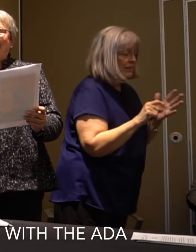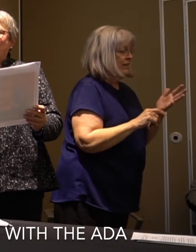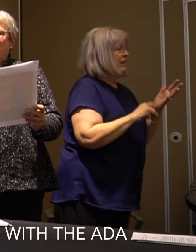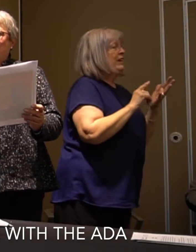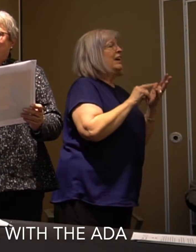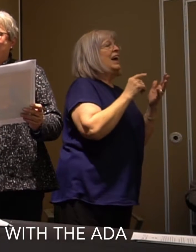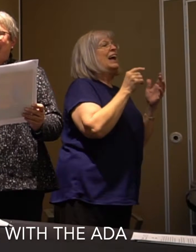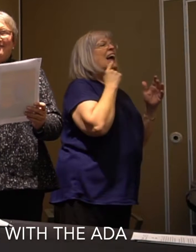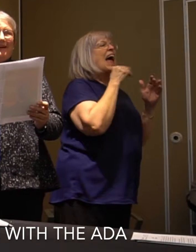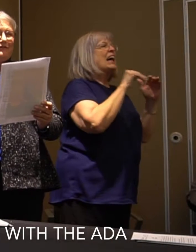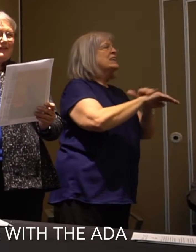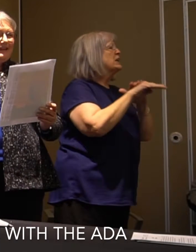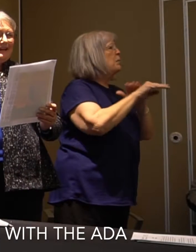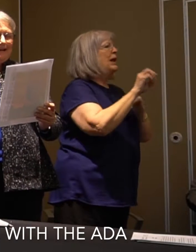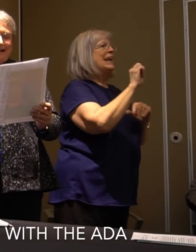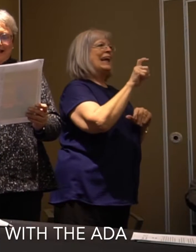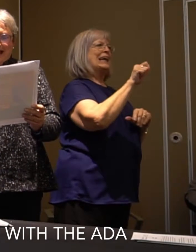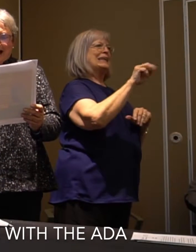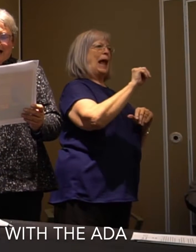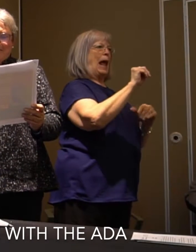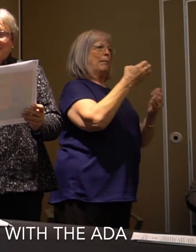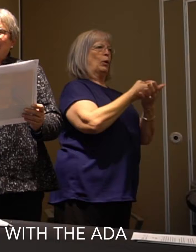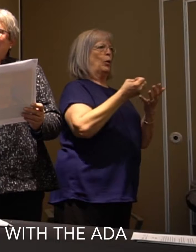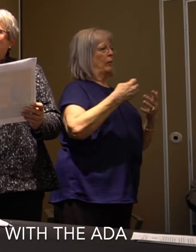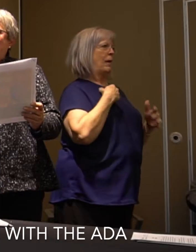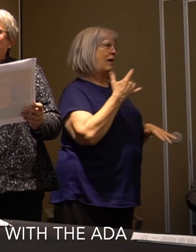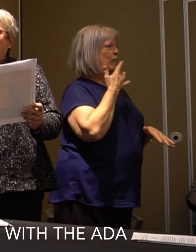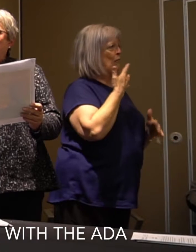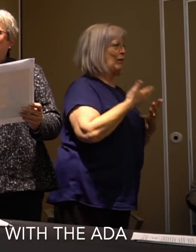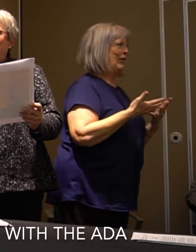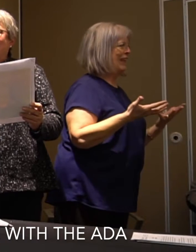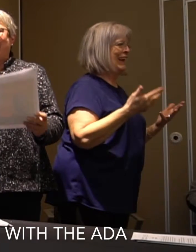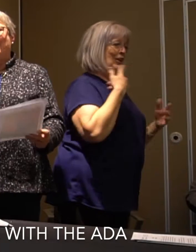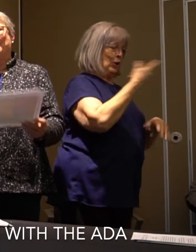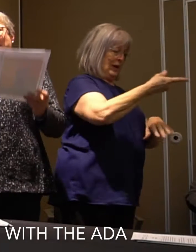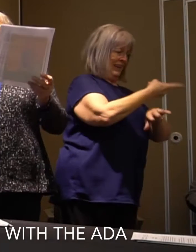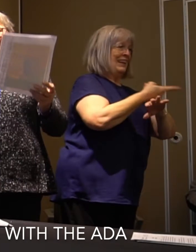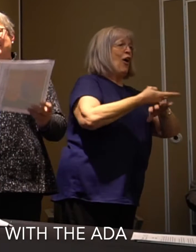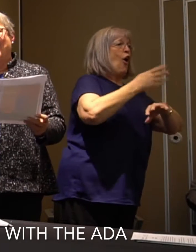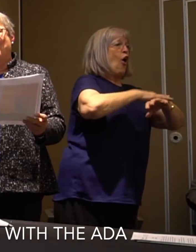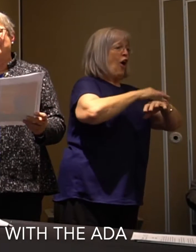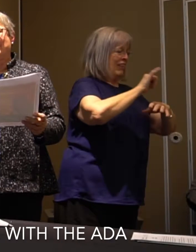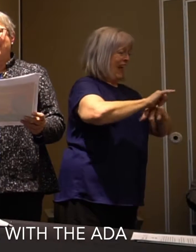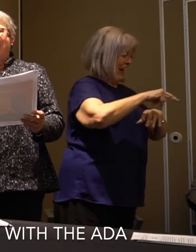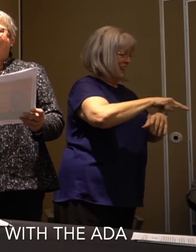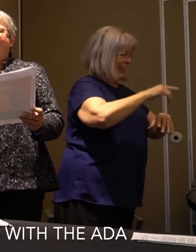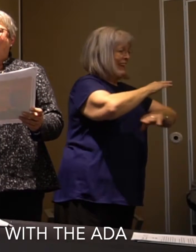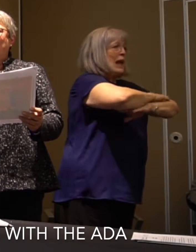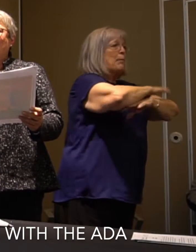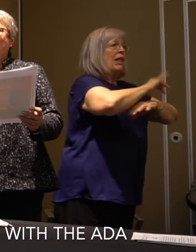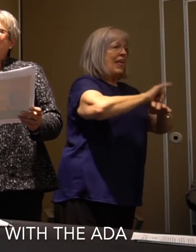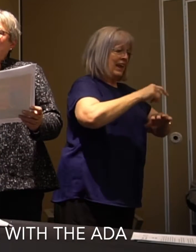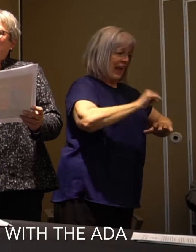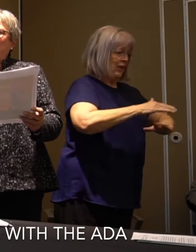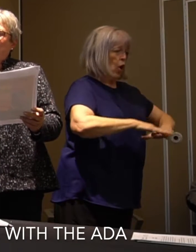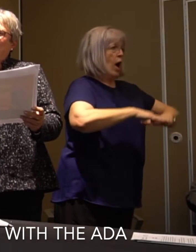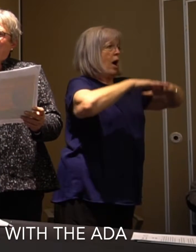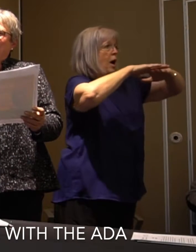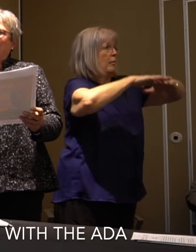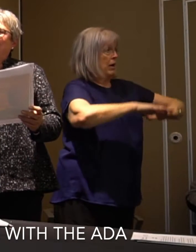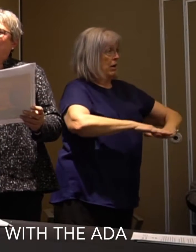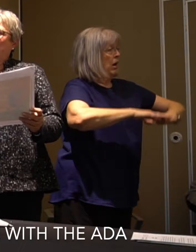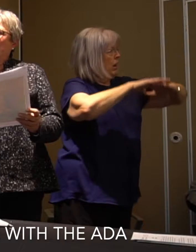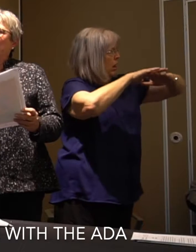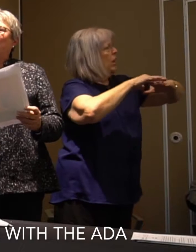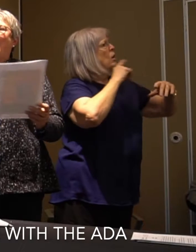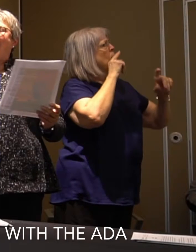Accessible exam equipment, my favorite thing. This is an exam table and a scale that raises and lowers. They must be